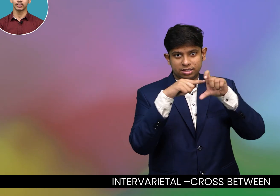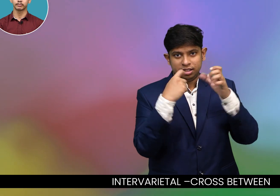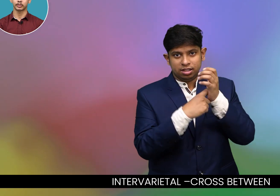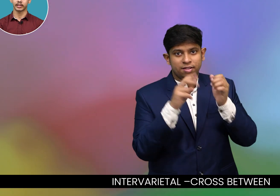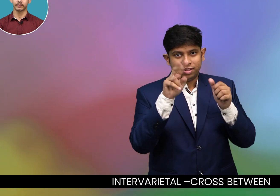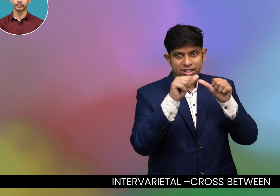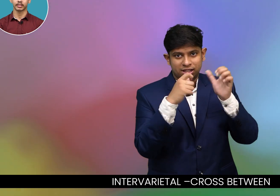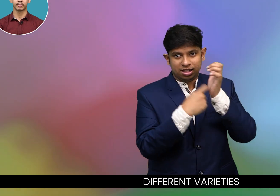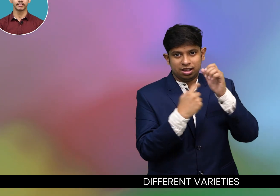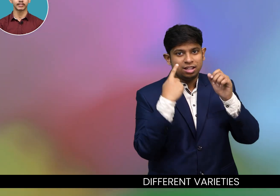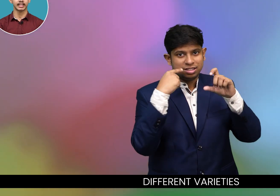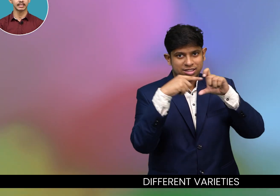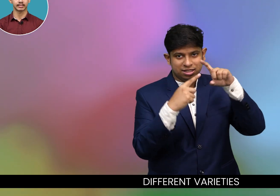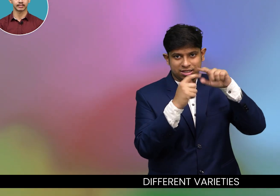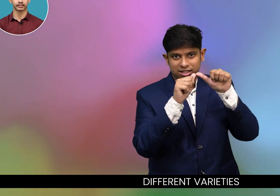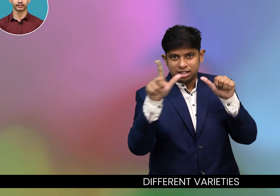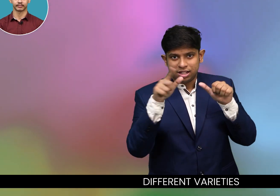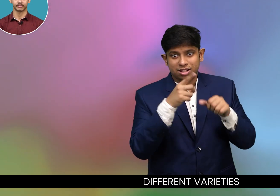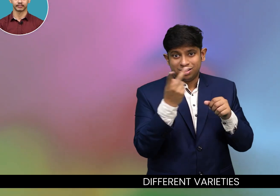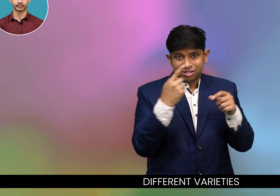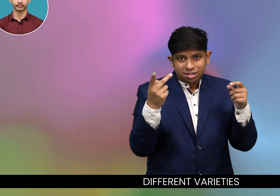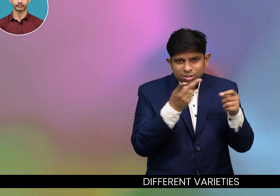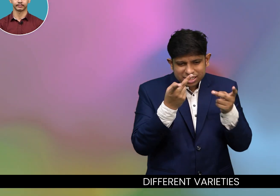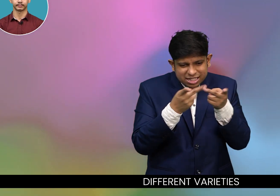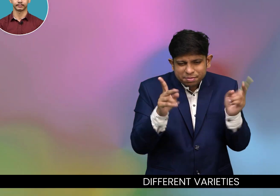Intervarietal cross between different varieties.